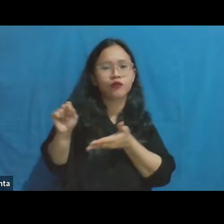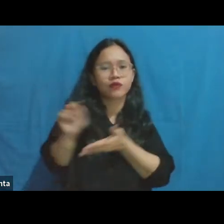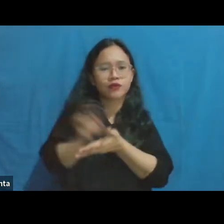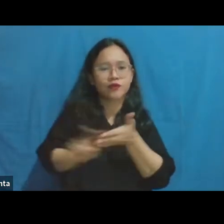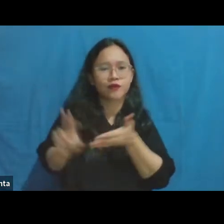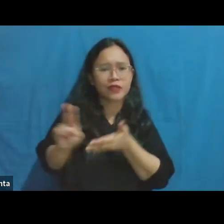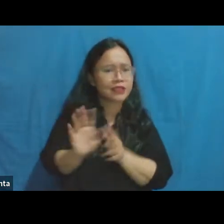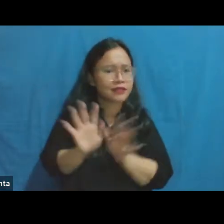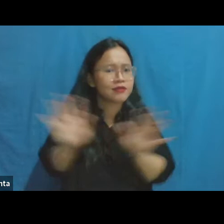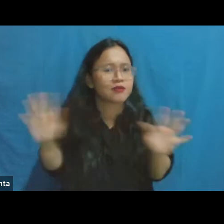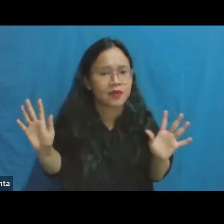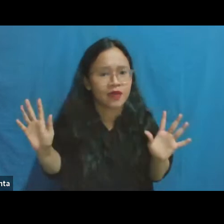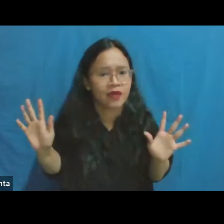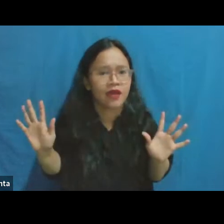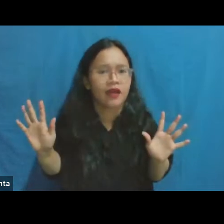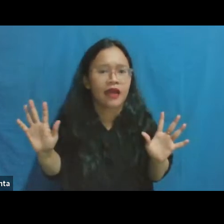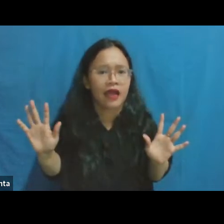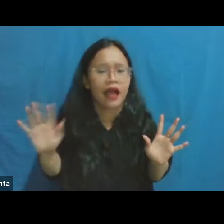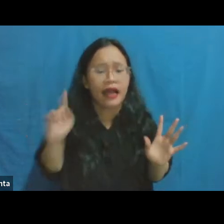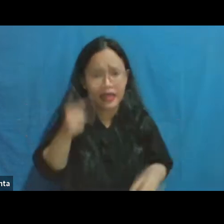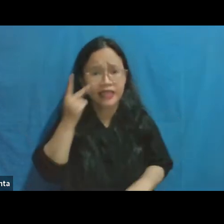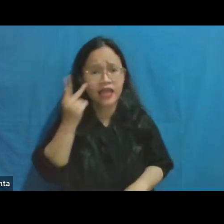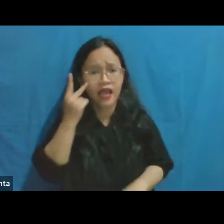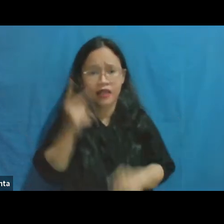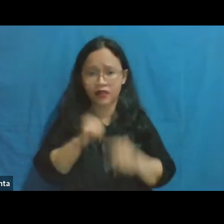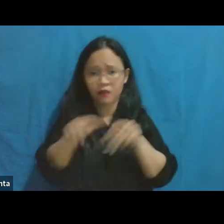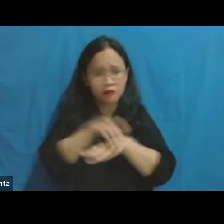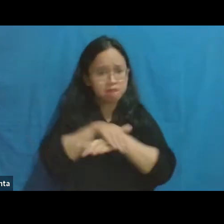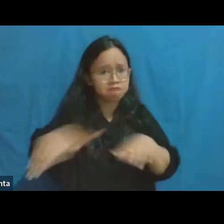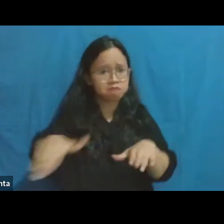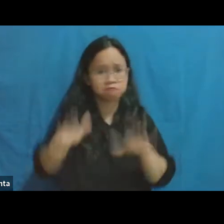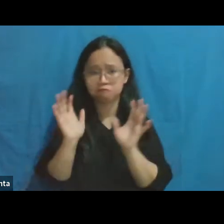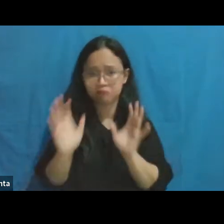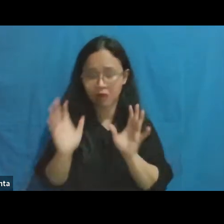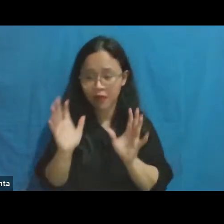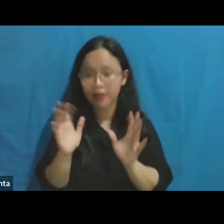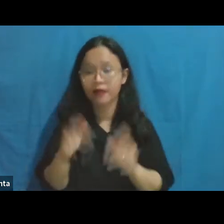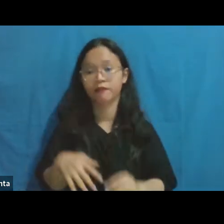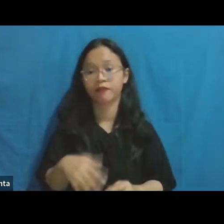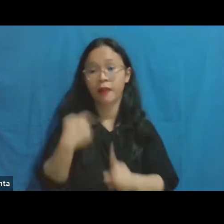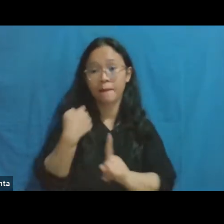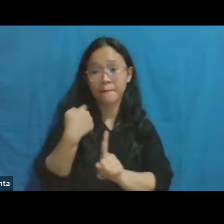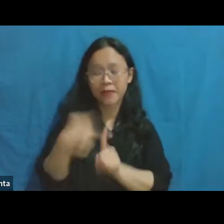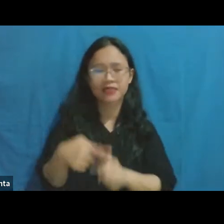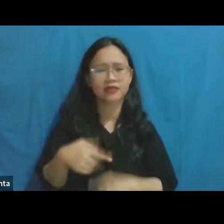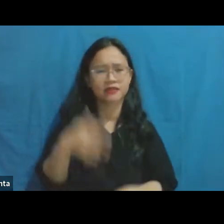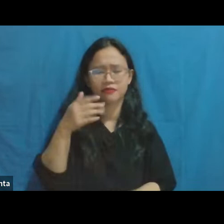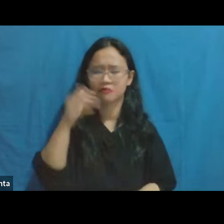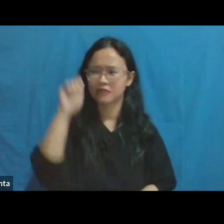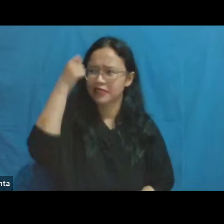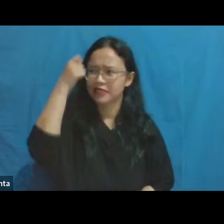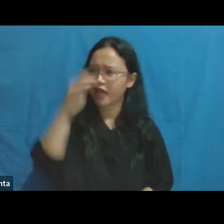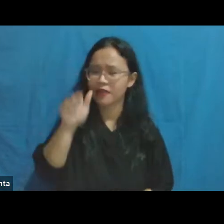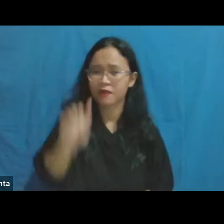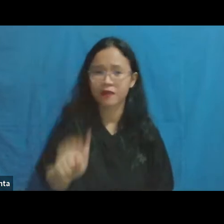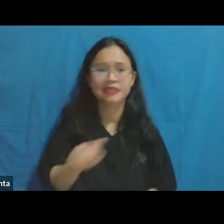I think I still remember also marching on the streets to when Suharto was still on the